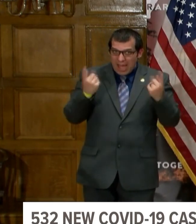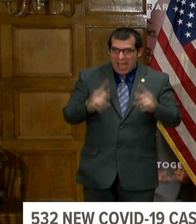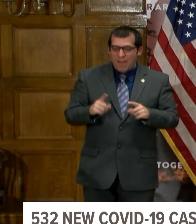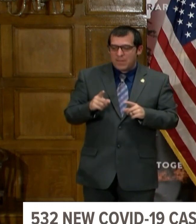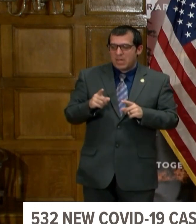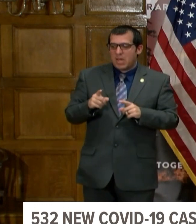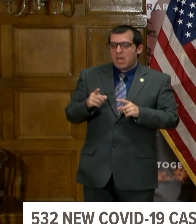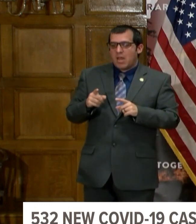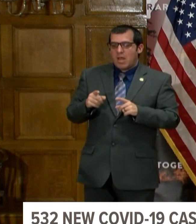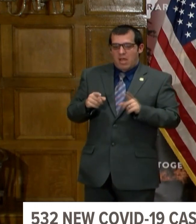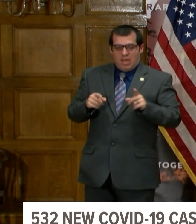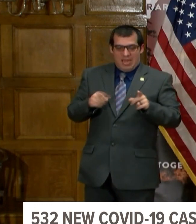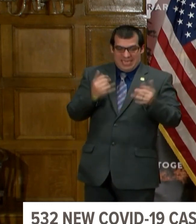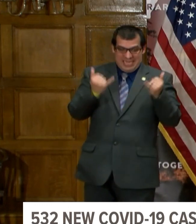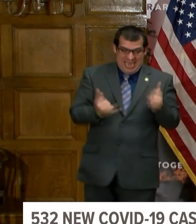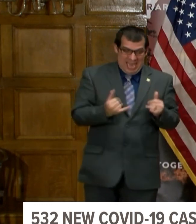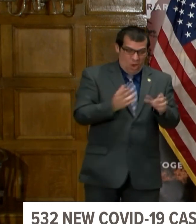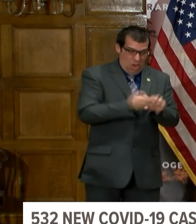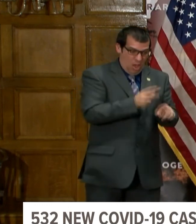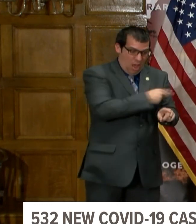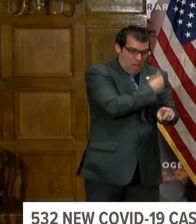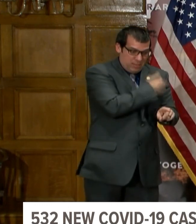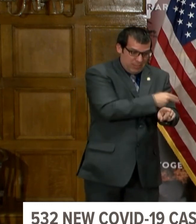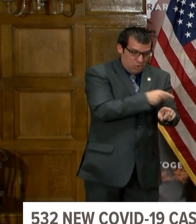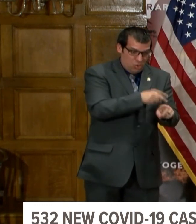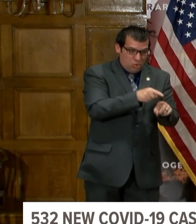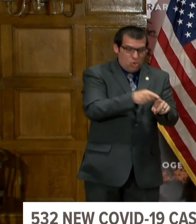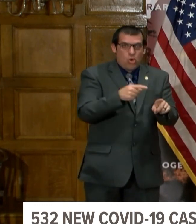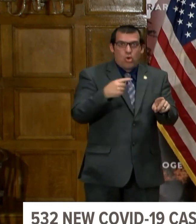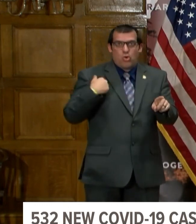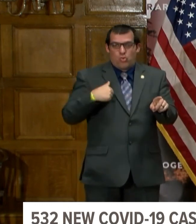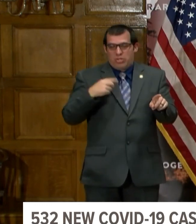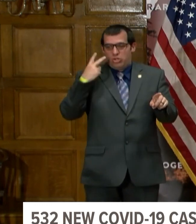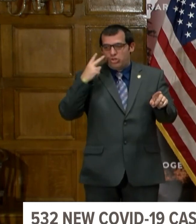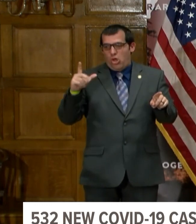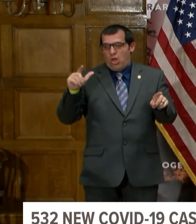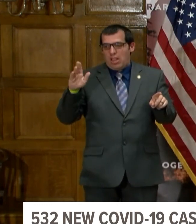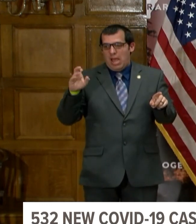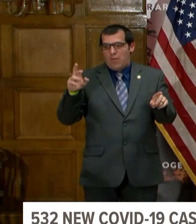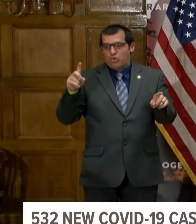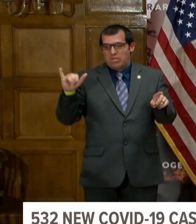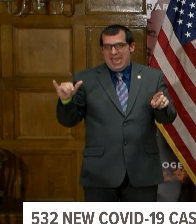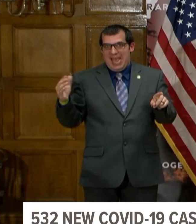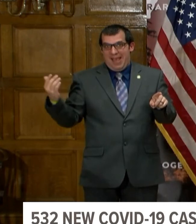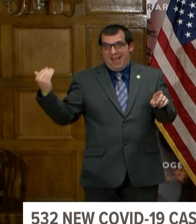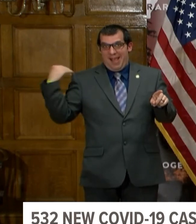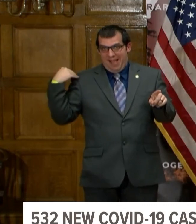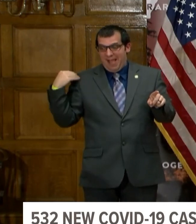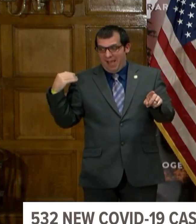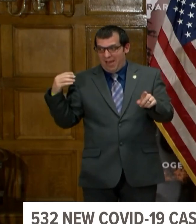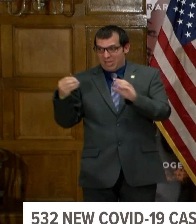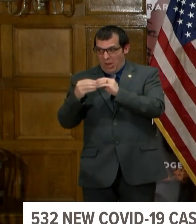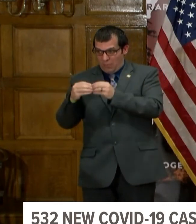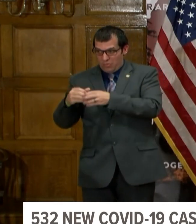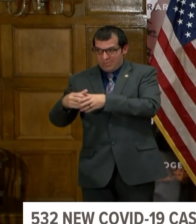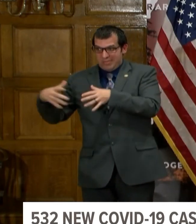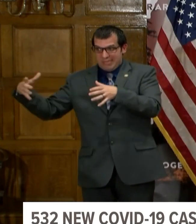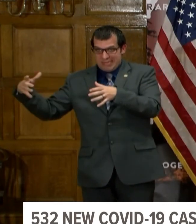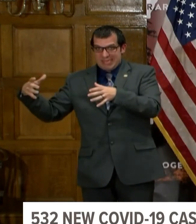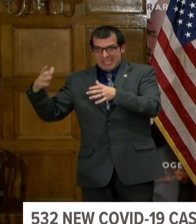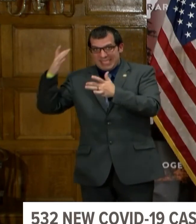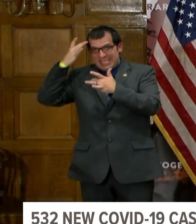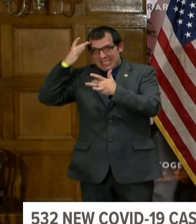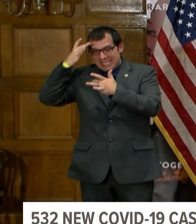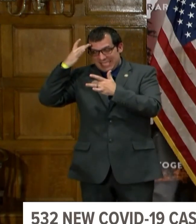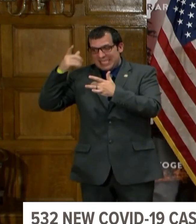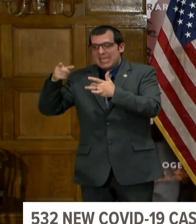after effects of the large number of cases we saw around the Labor Day weekend. And this is what the governor was referring to,